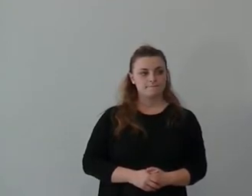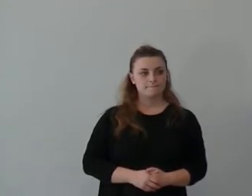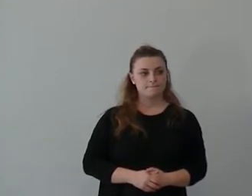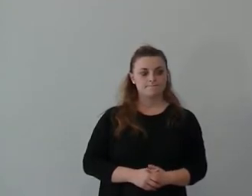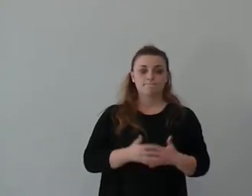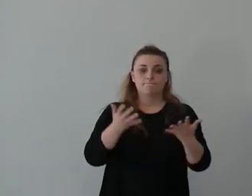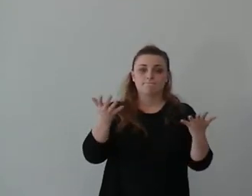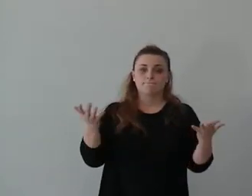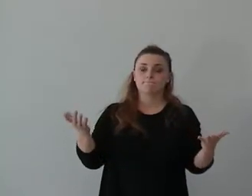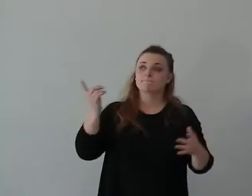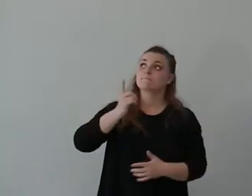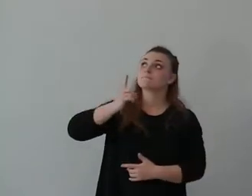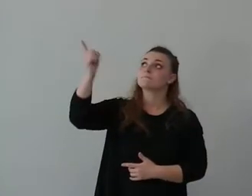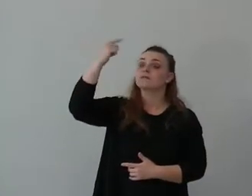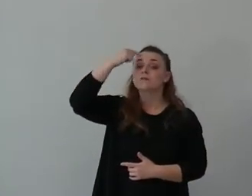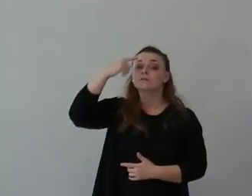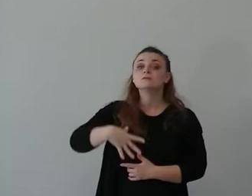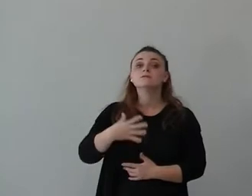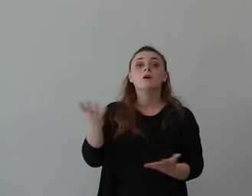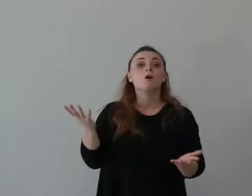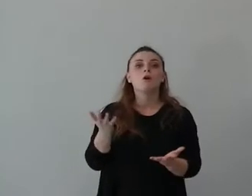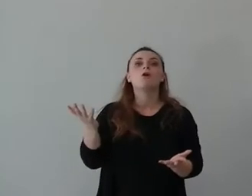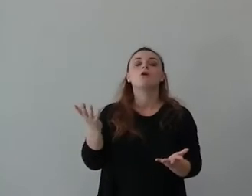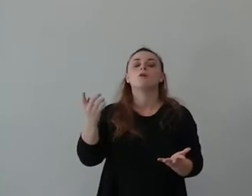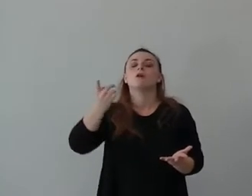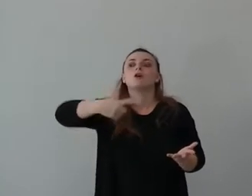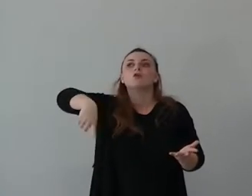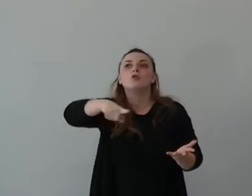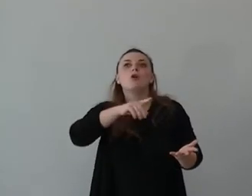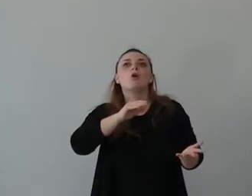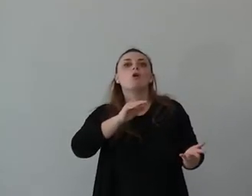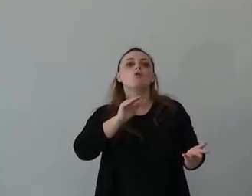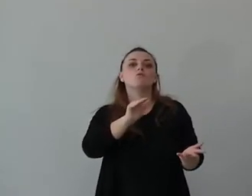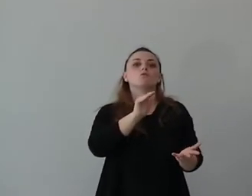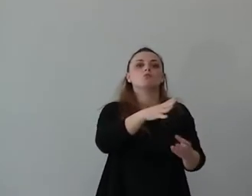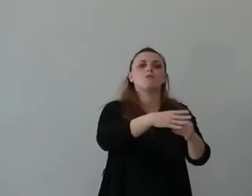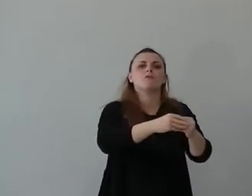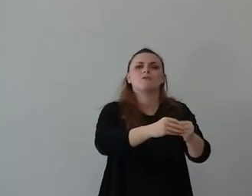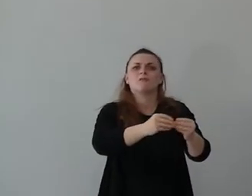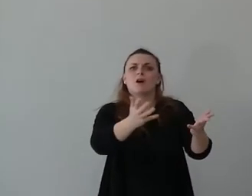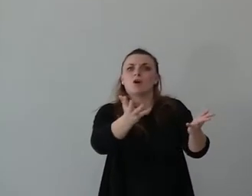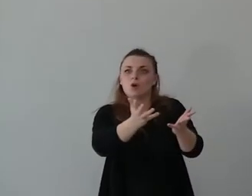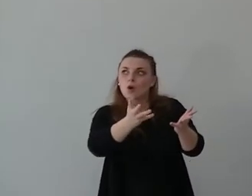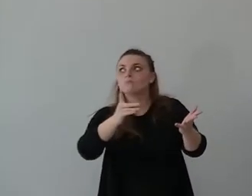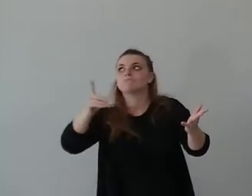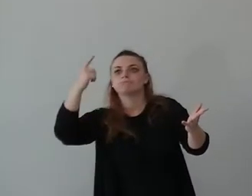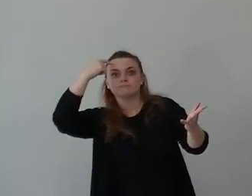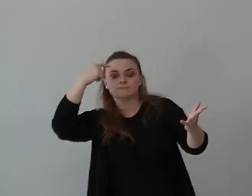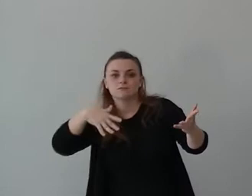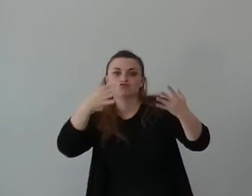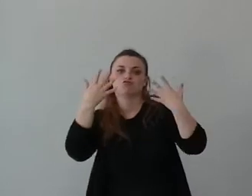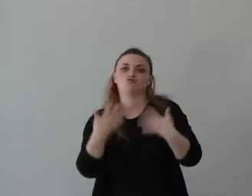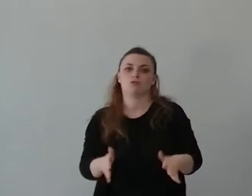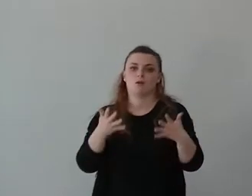Dio sa quello che faremo sempre. There's no way you can do something that God doesn't know about. Non è possibile fare